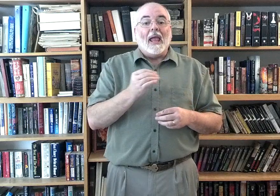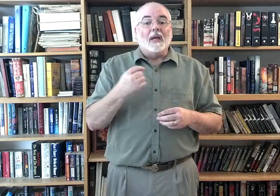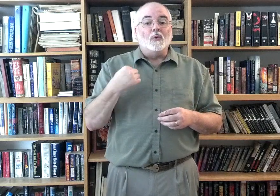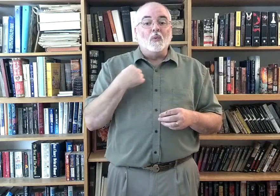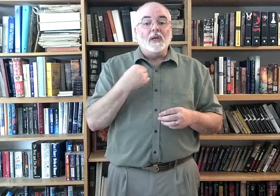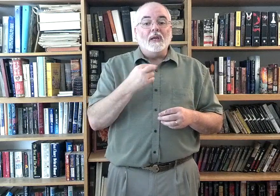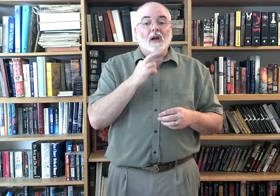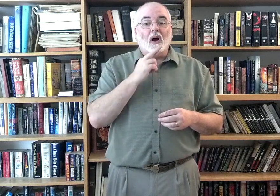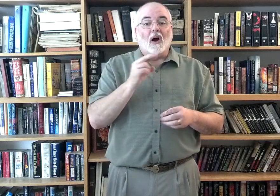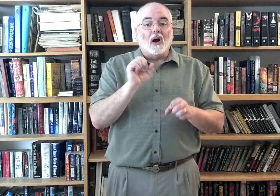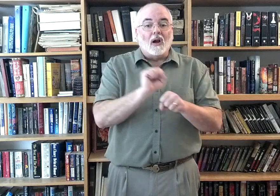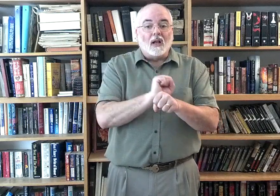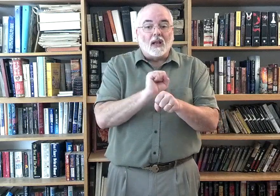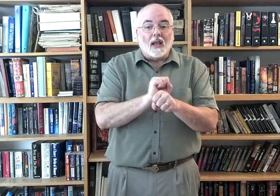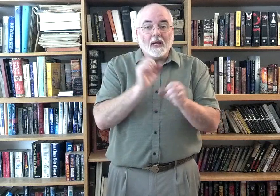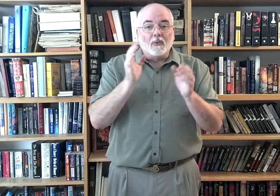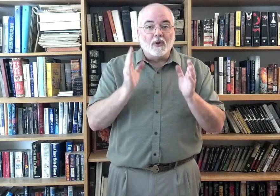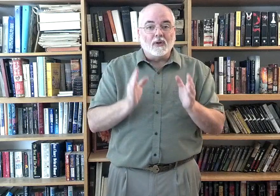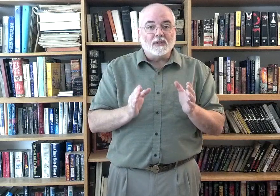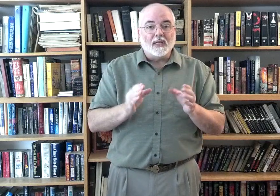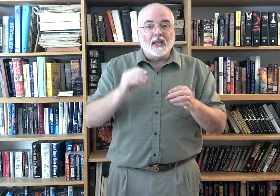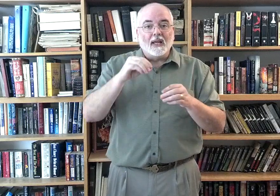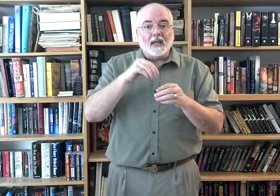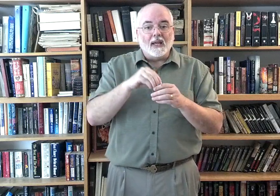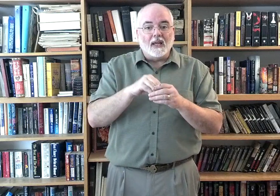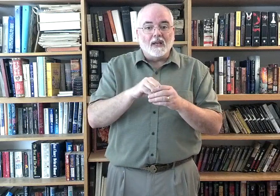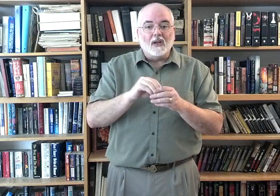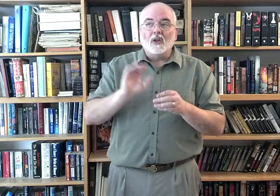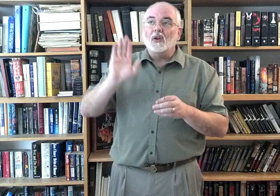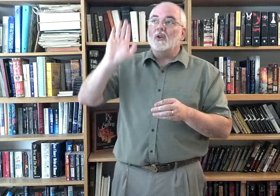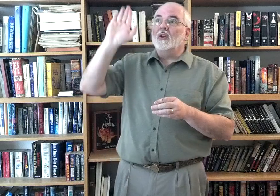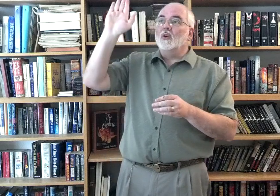And we are laborers in your